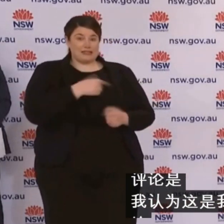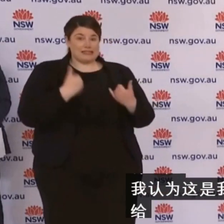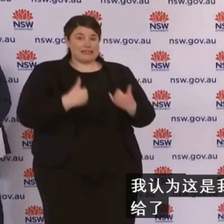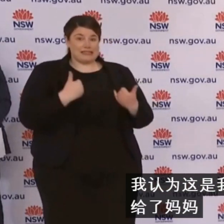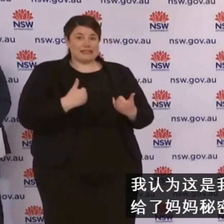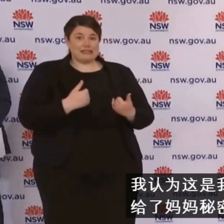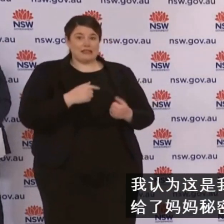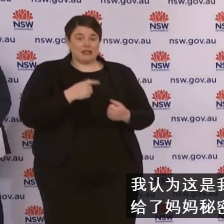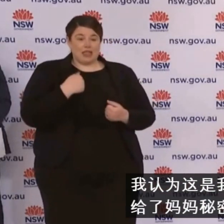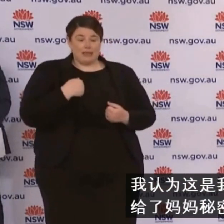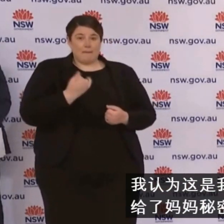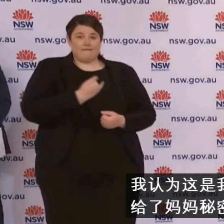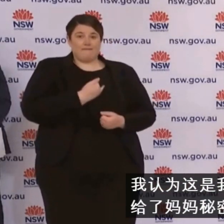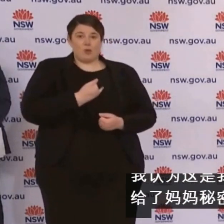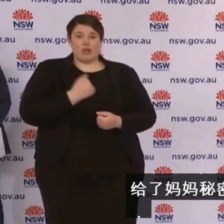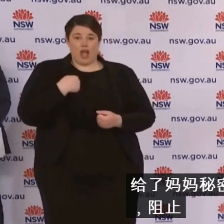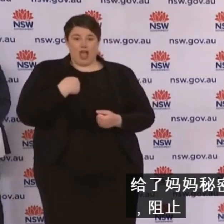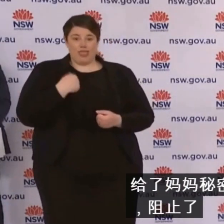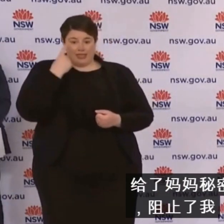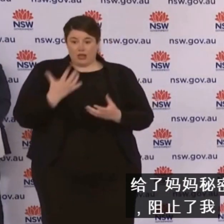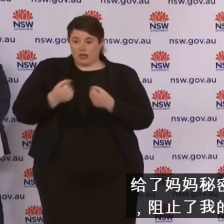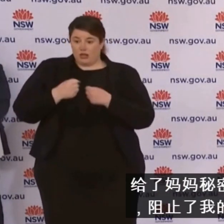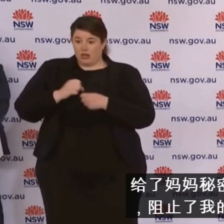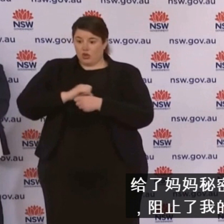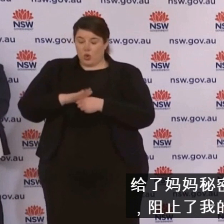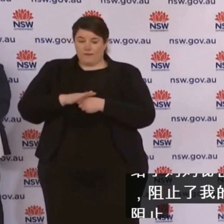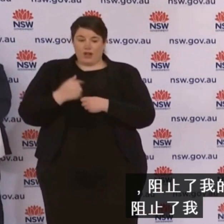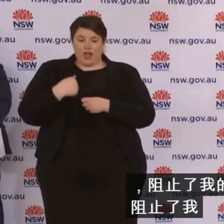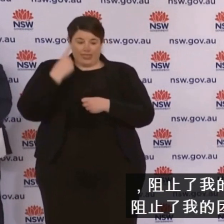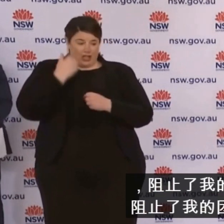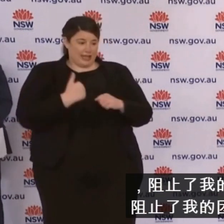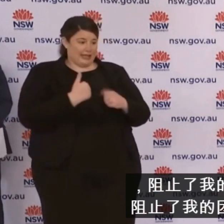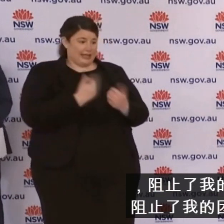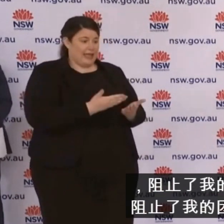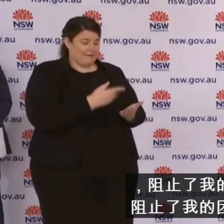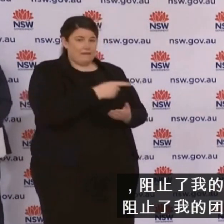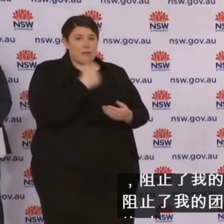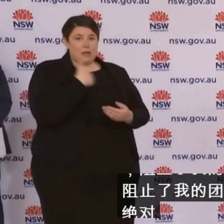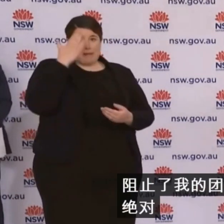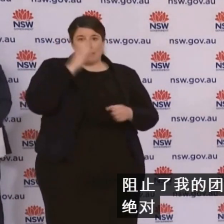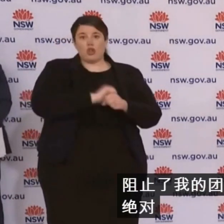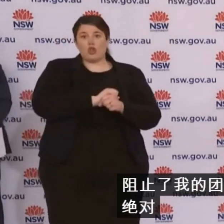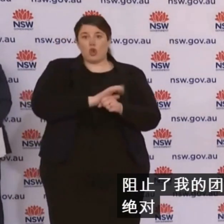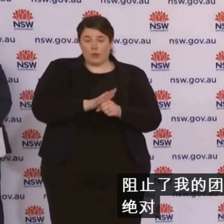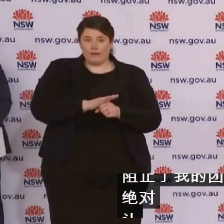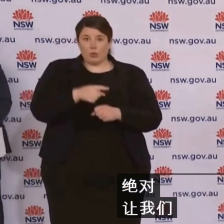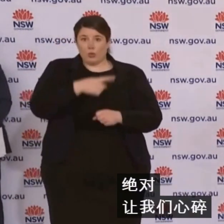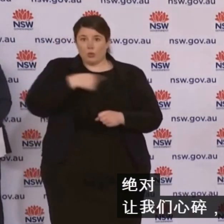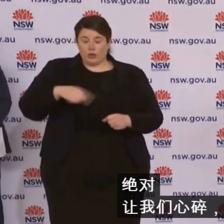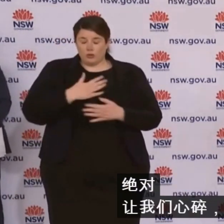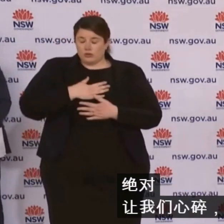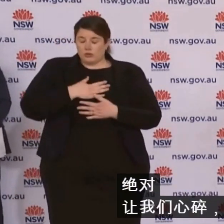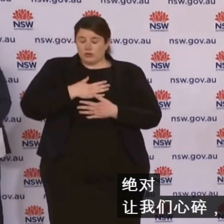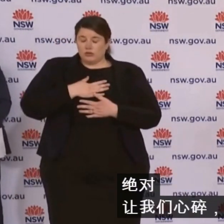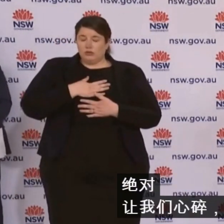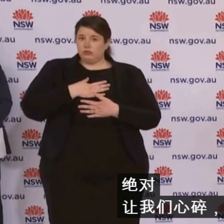think I've given Mum COVID." That stopped me in my tracks, and it stopped my team in my tracks, and it absolutely broke our